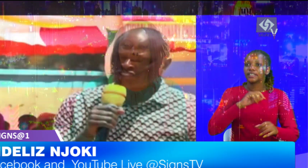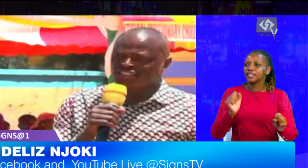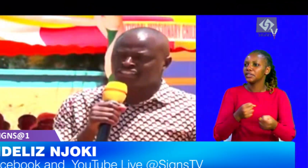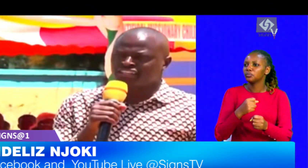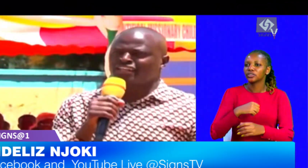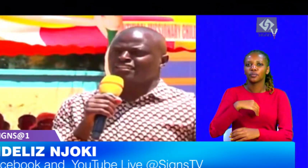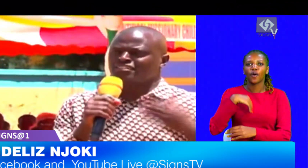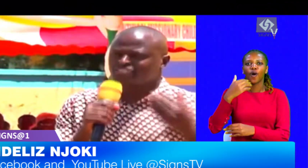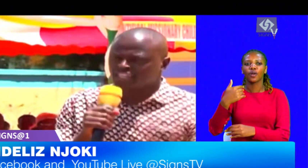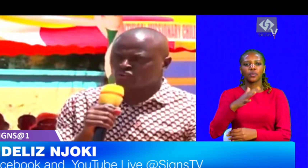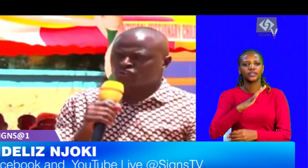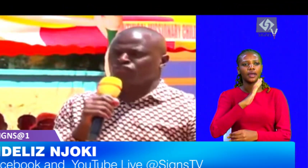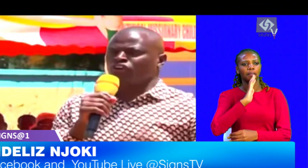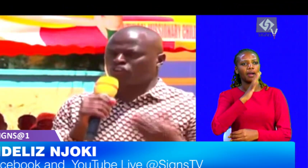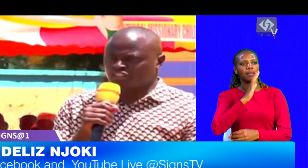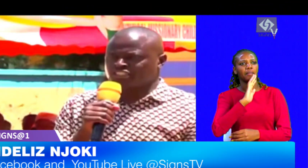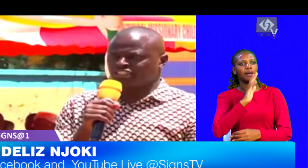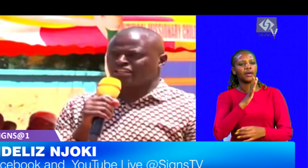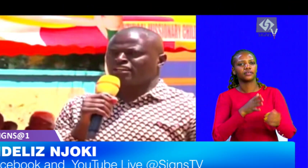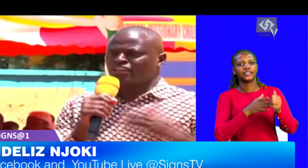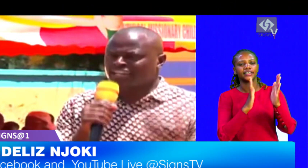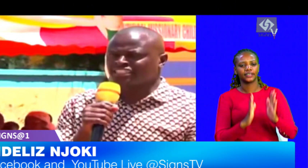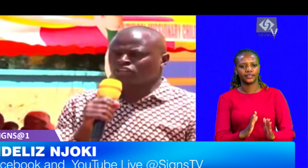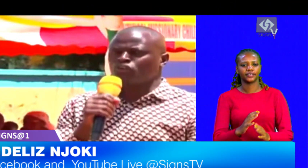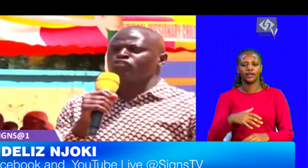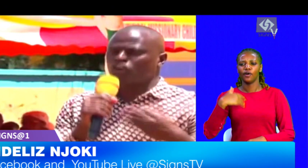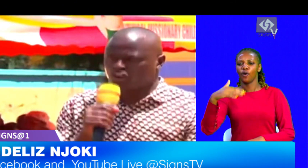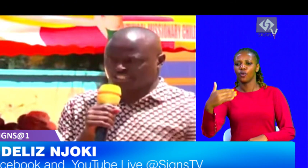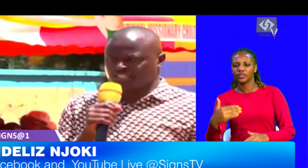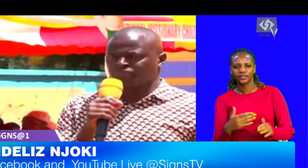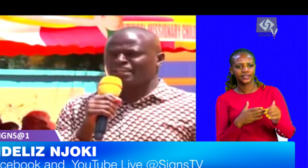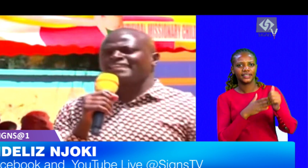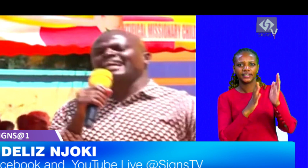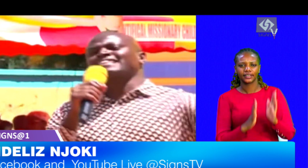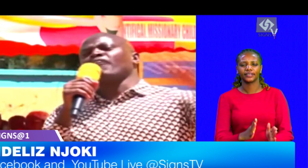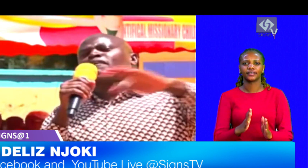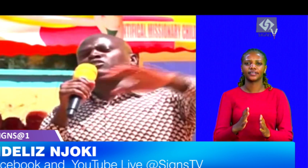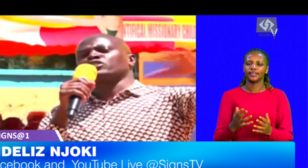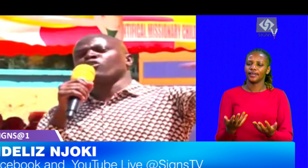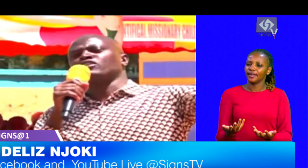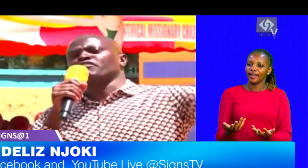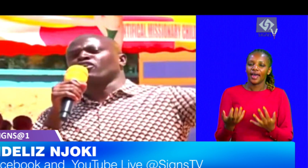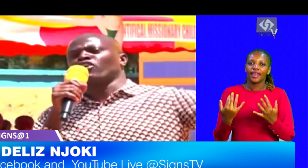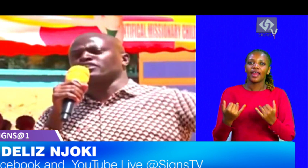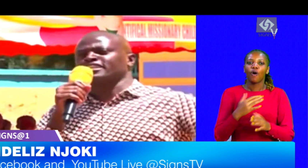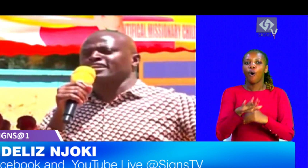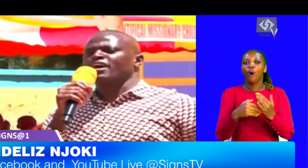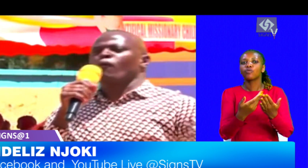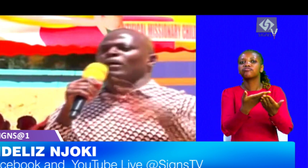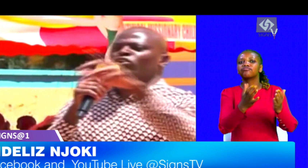Viongozi, siku viongozi, kila siku viongozi. Sasa hawa wadosi wote viongozi,